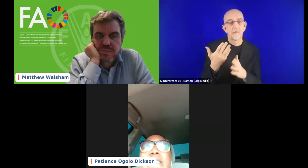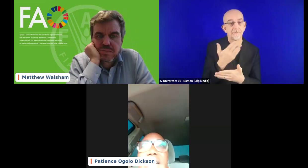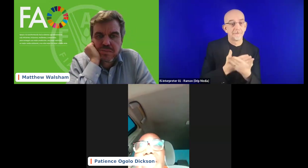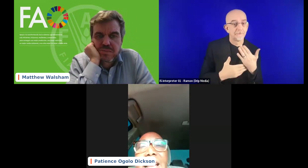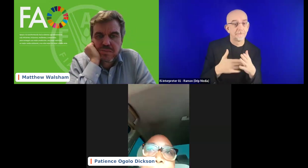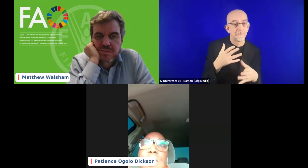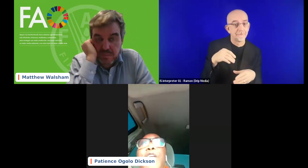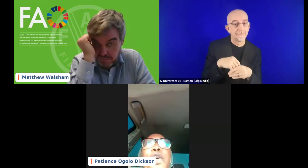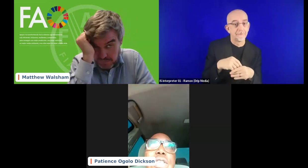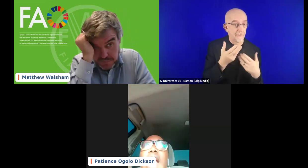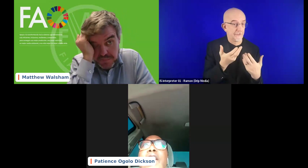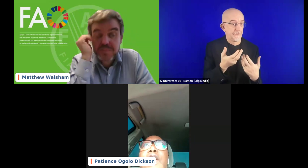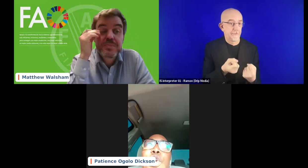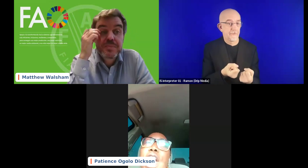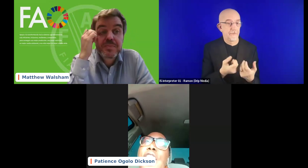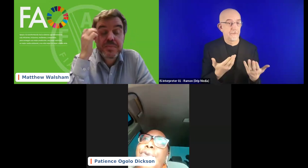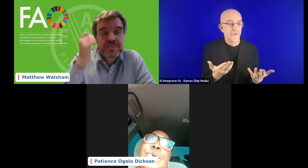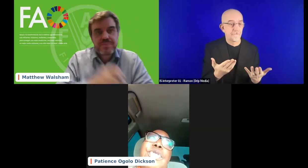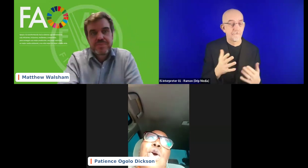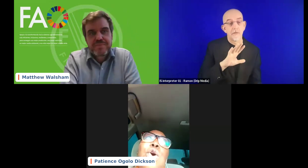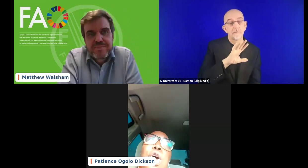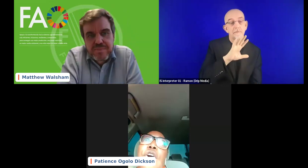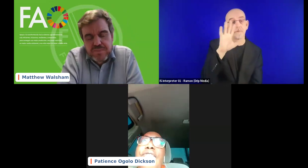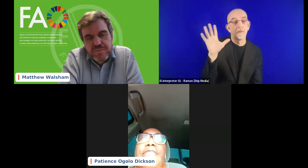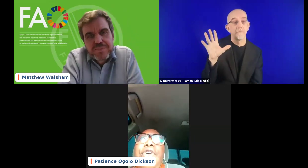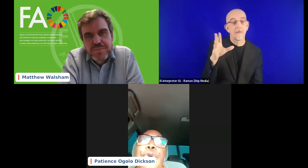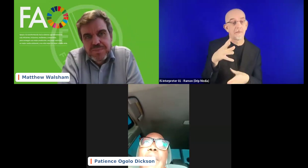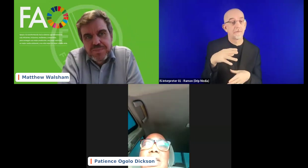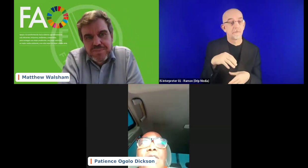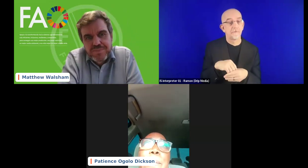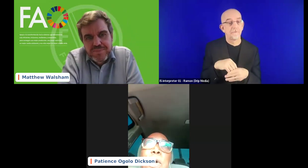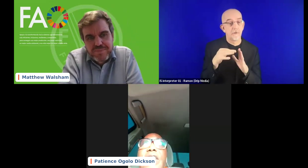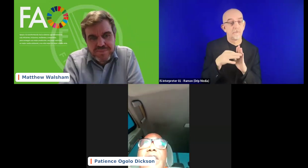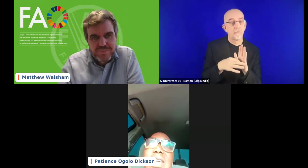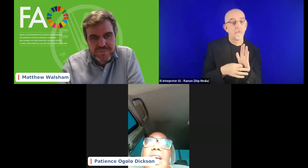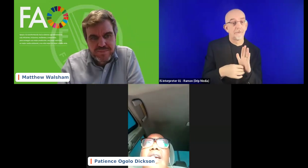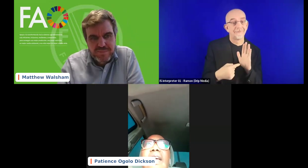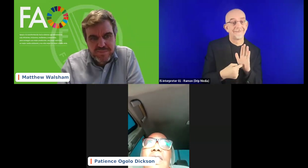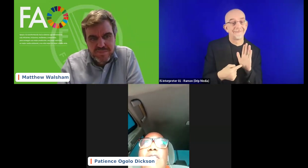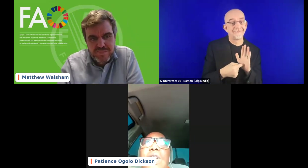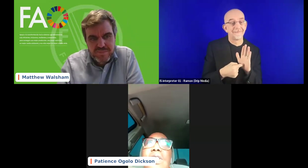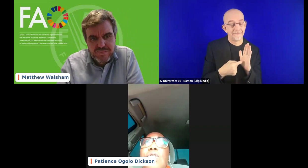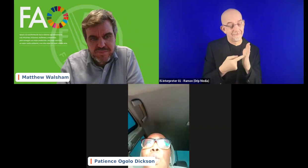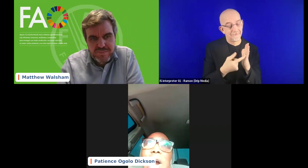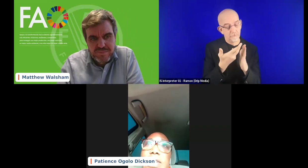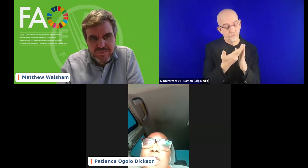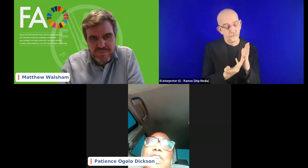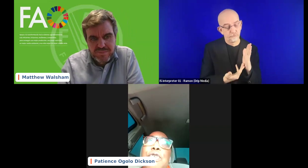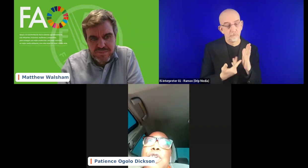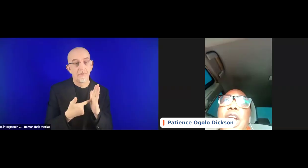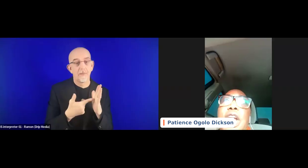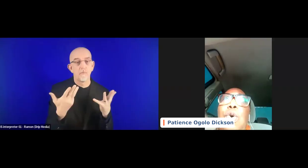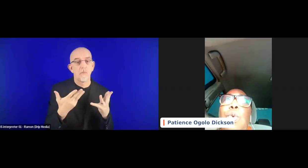inclusion? And then at the end, we documented the gaps, because going through the whole of their documents or their